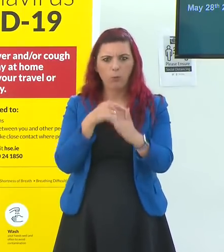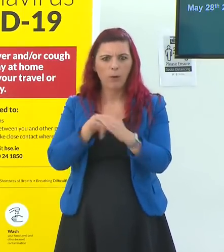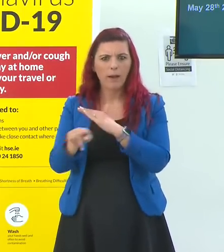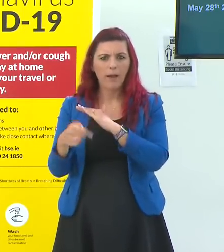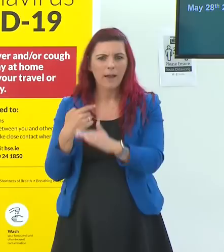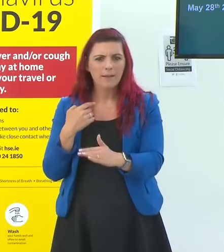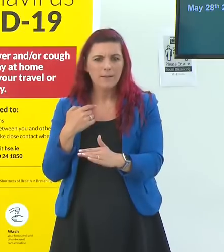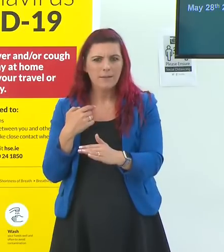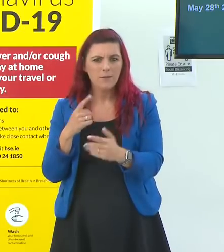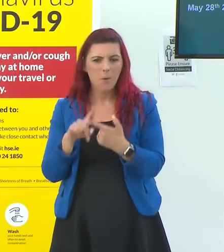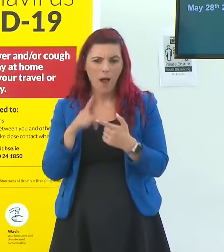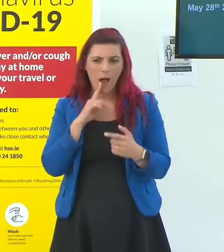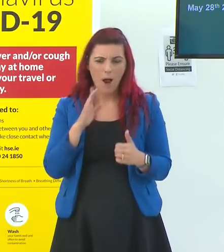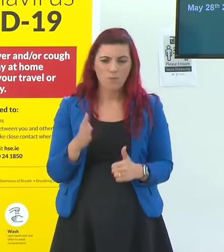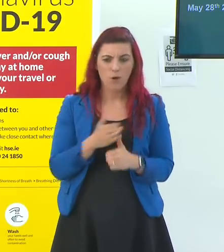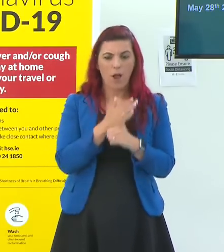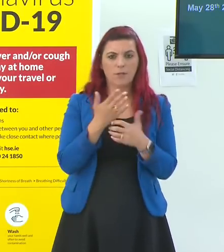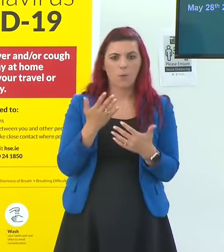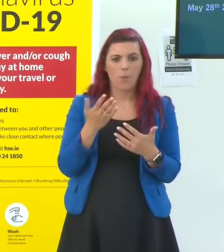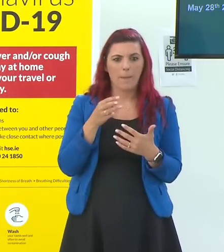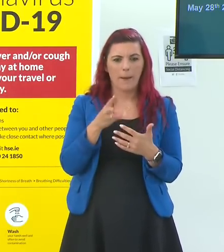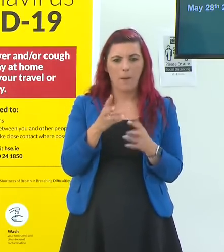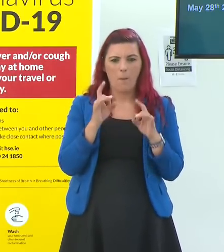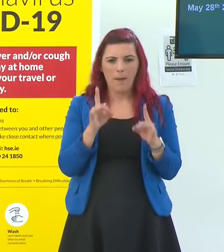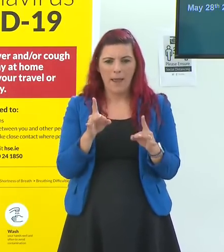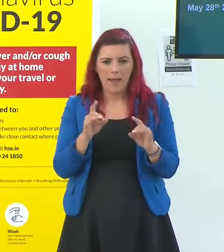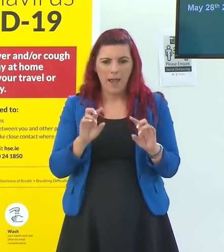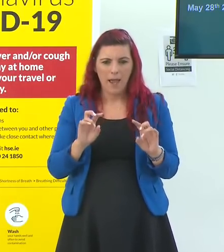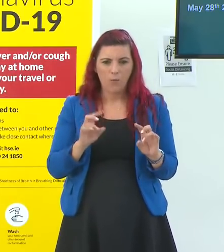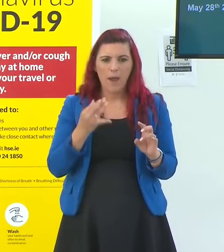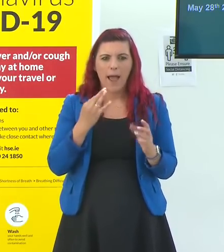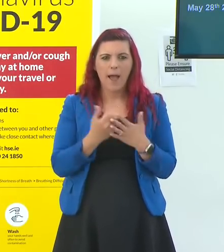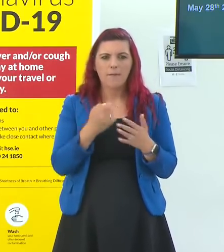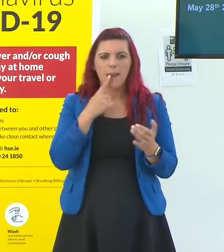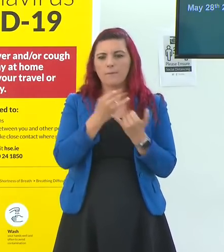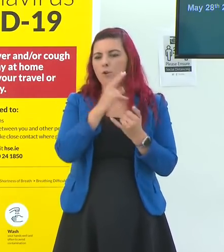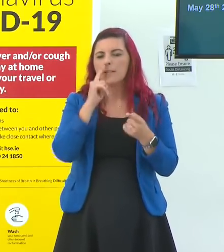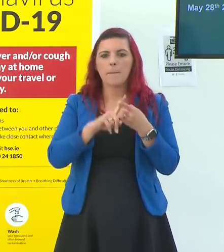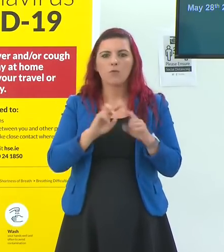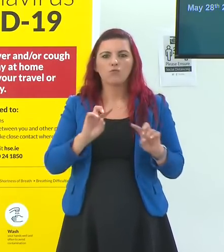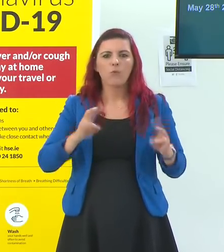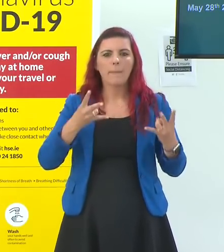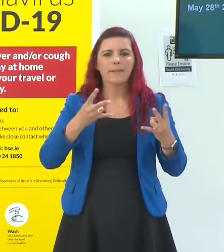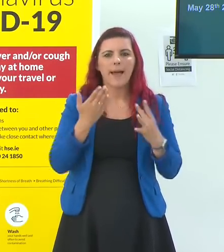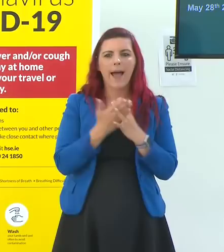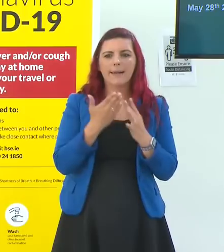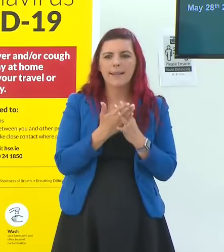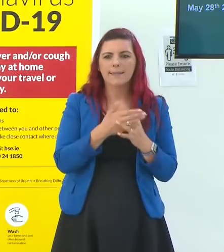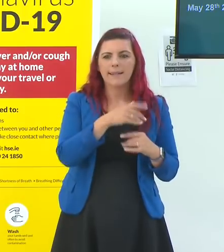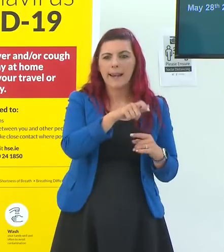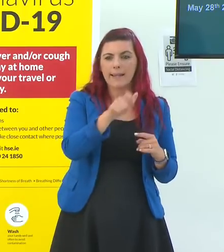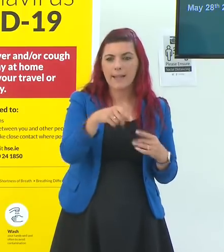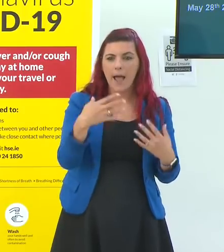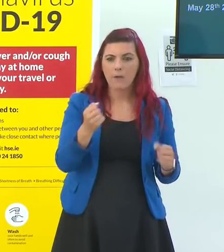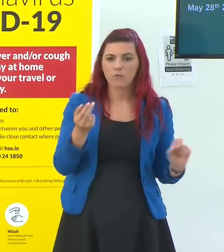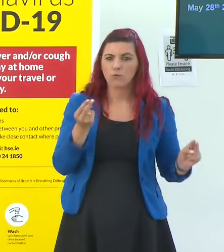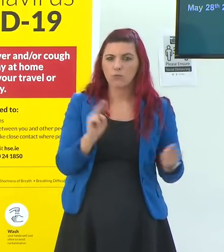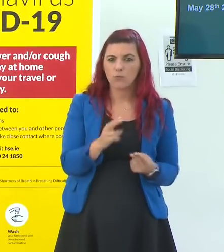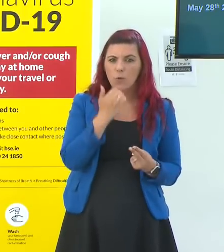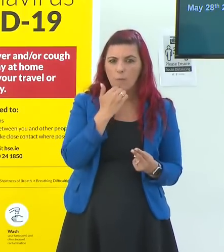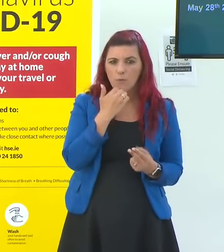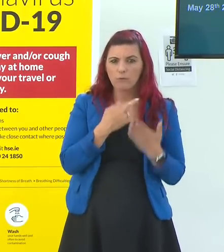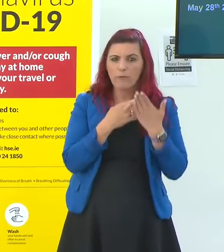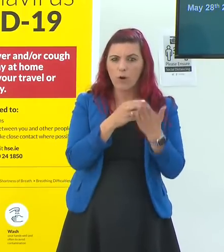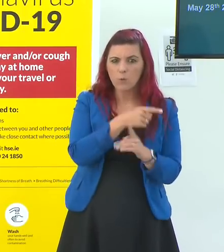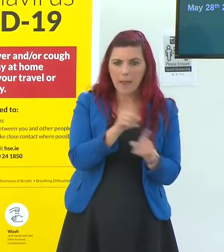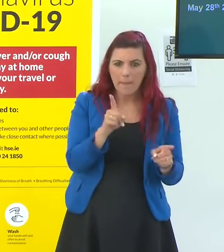in terms of cancers, is the question you ask, is our rapid access clinics have remained. There's a drop-off in referral to them and